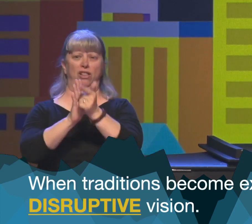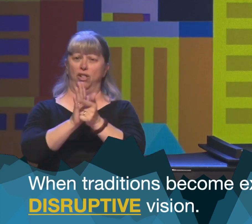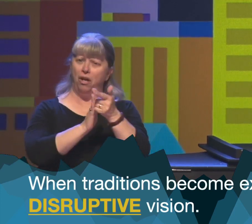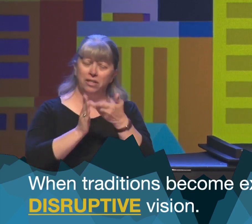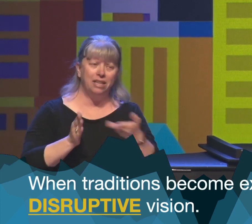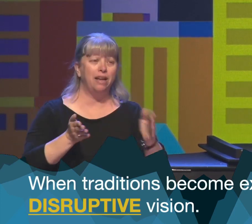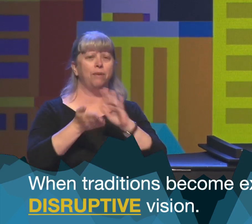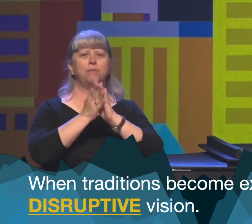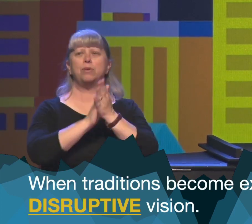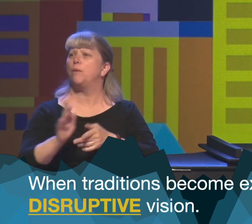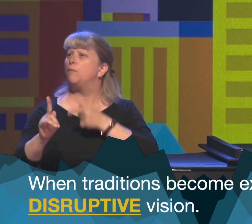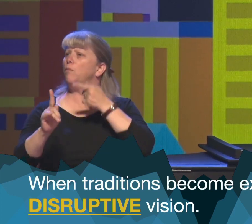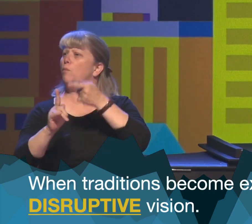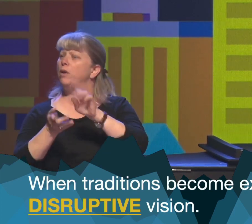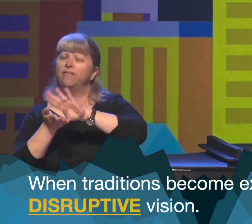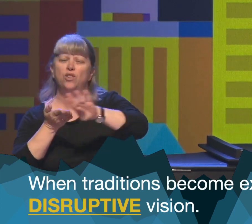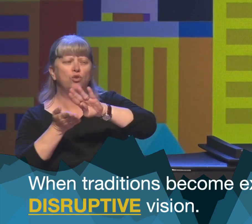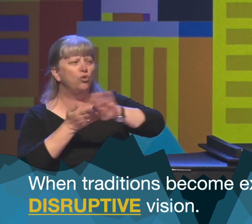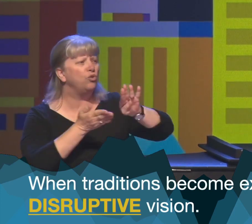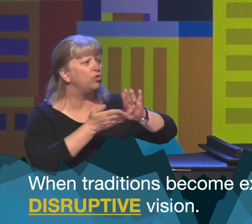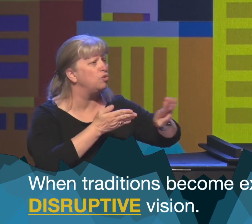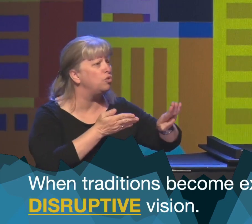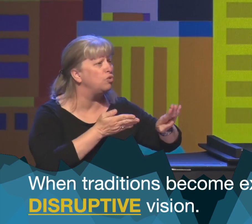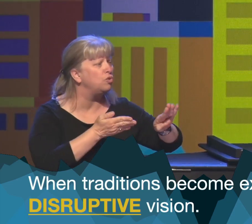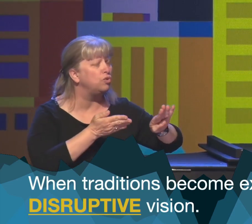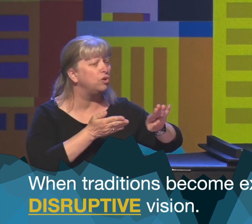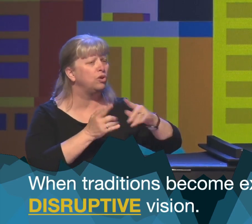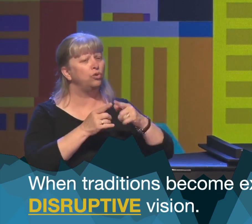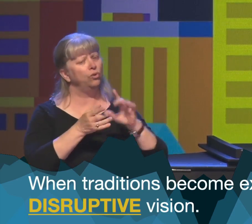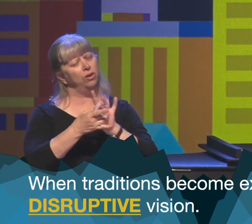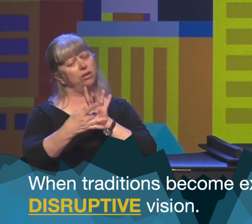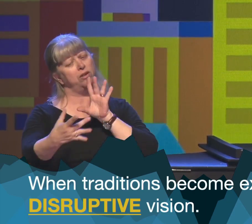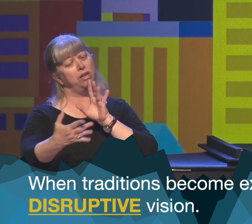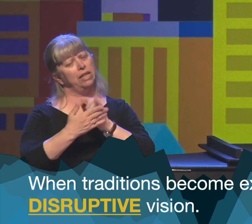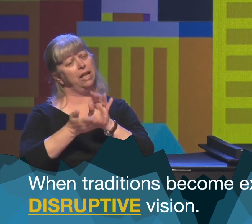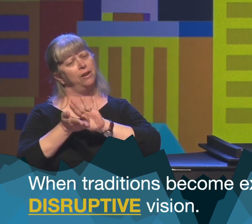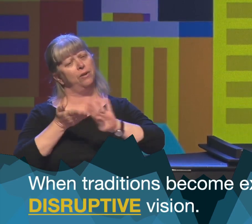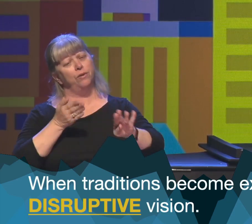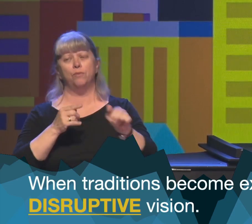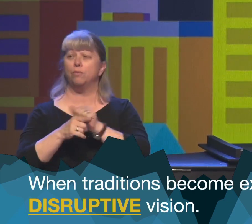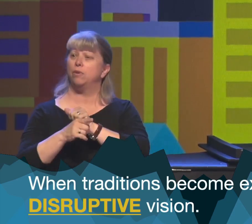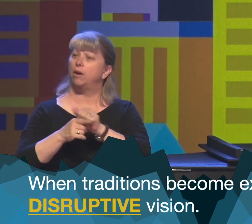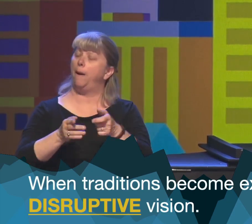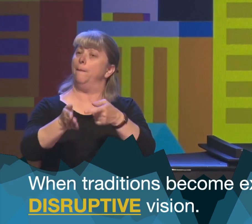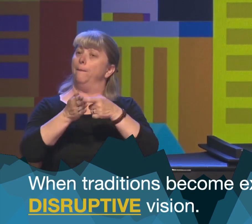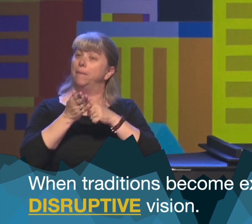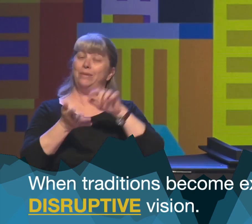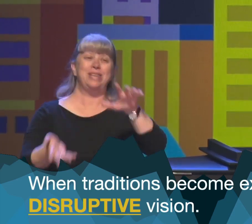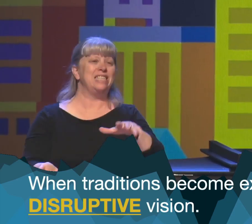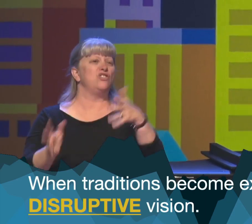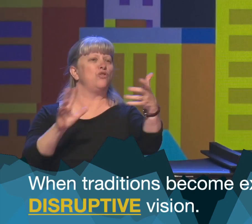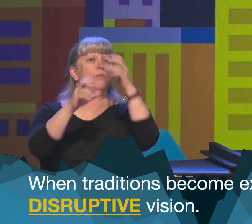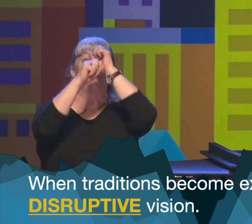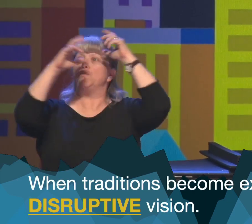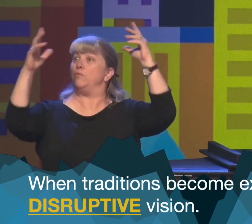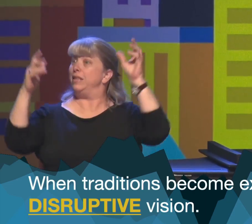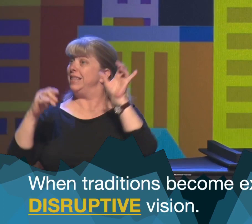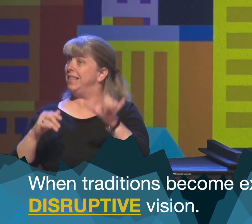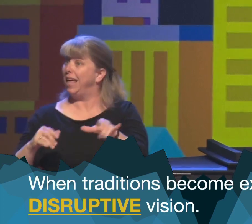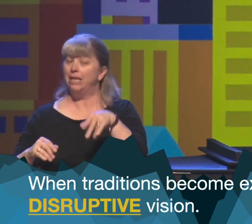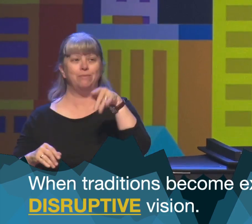had become a point of exclusion. And to untangle that exclusionary practice, there had to be a disruptive vision. And that's